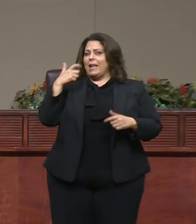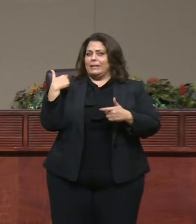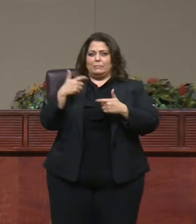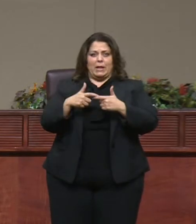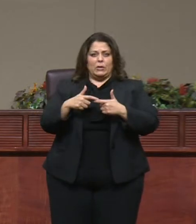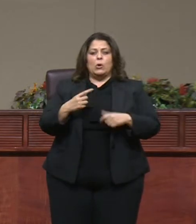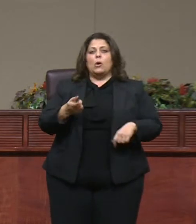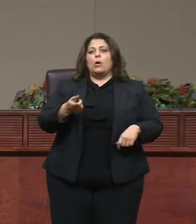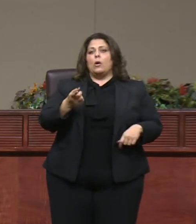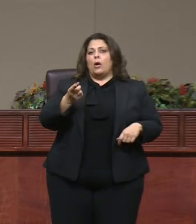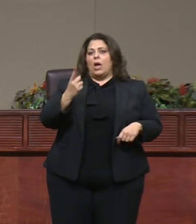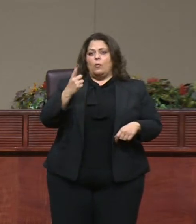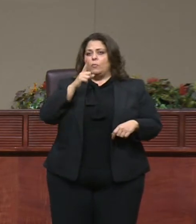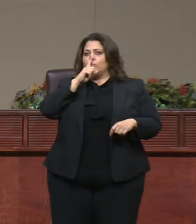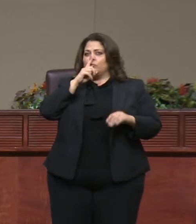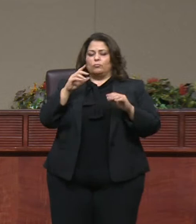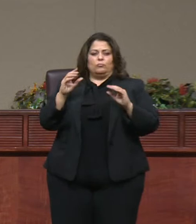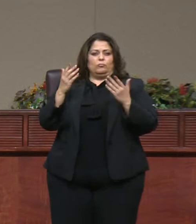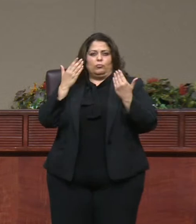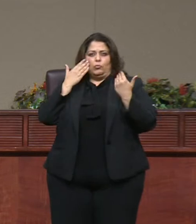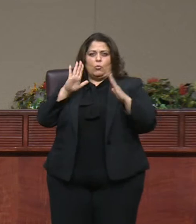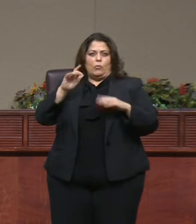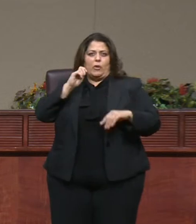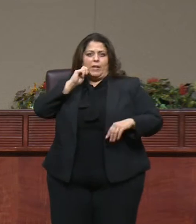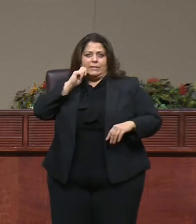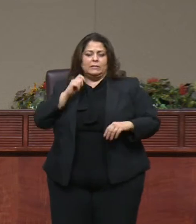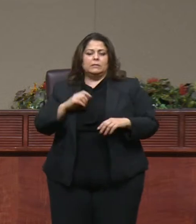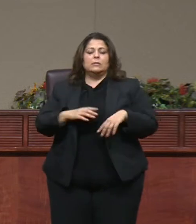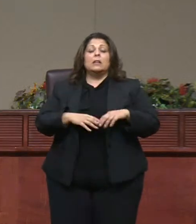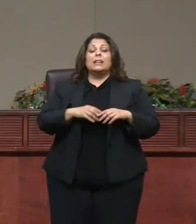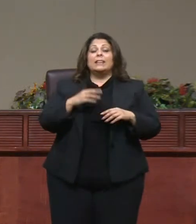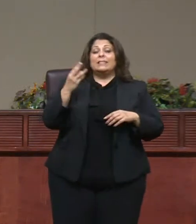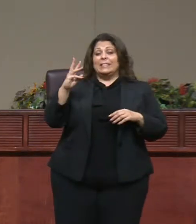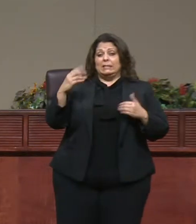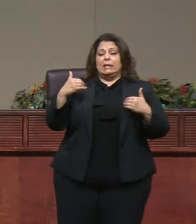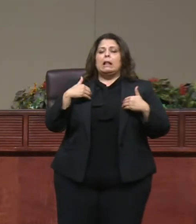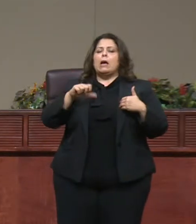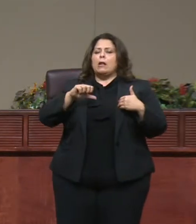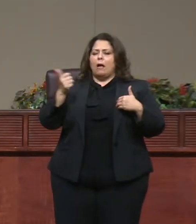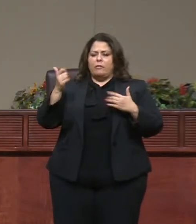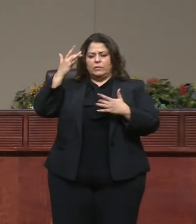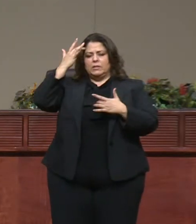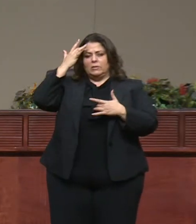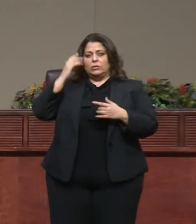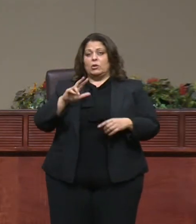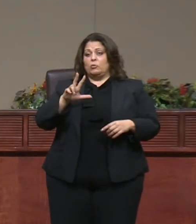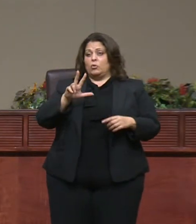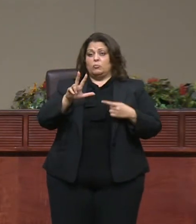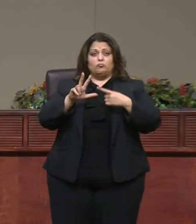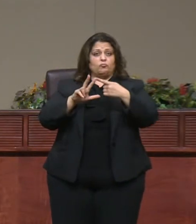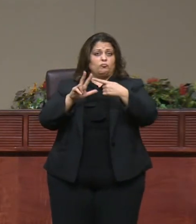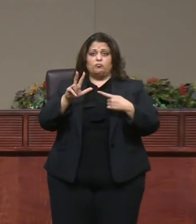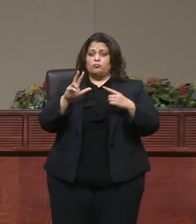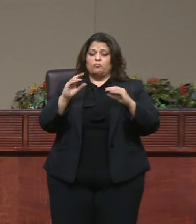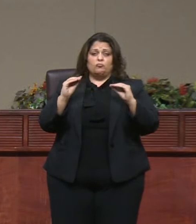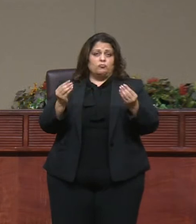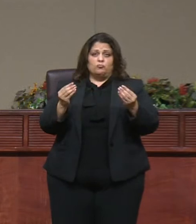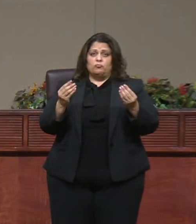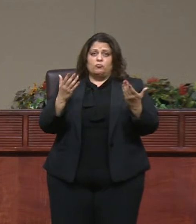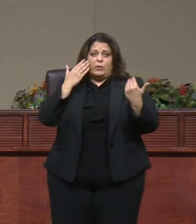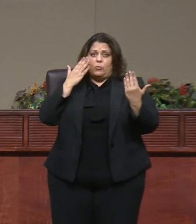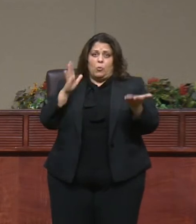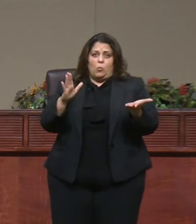1 of unknown ethnicity. 16 had pre-existing conditions, 3 we didn't know, and of